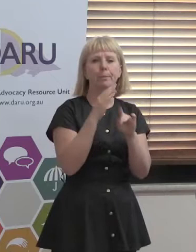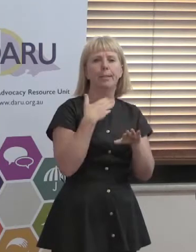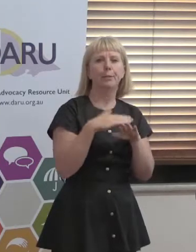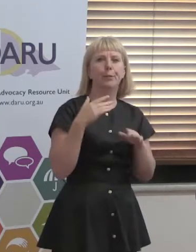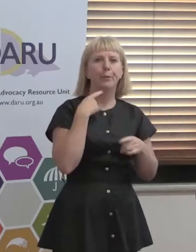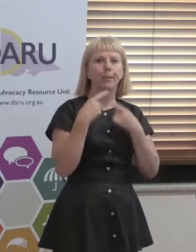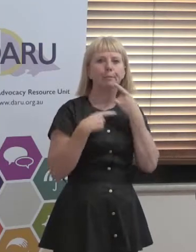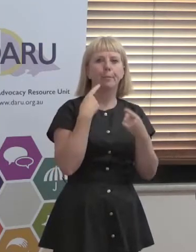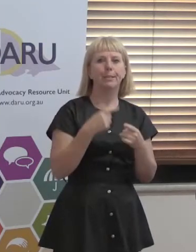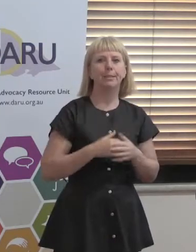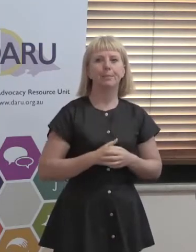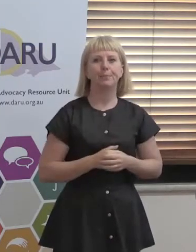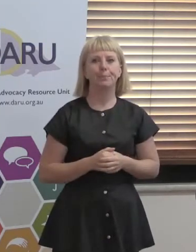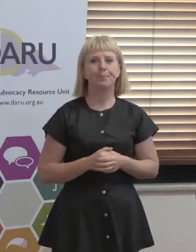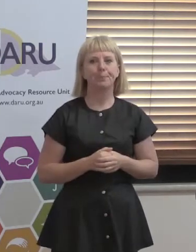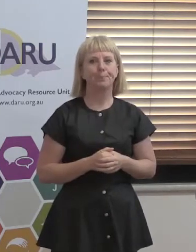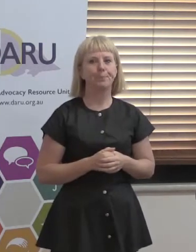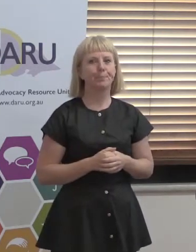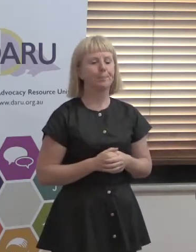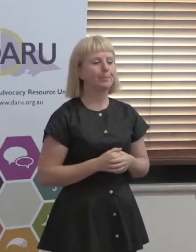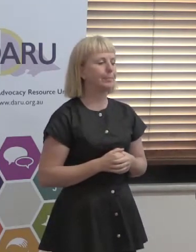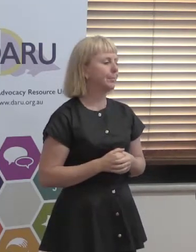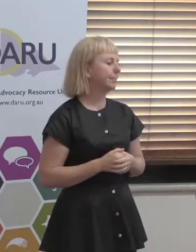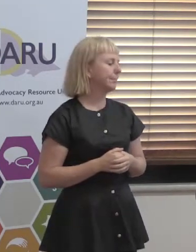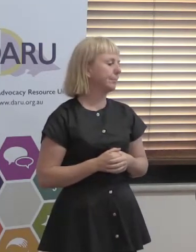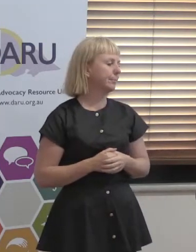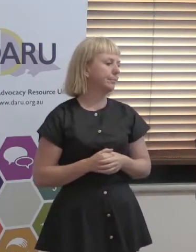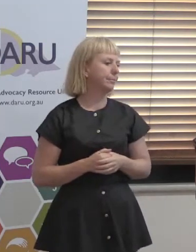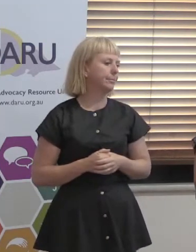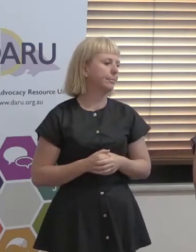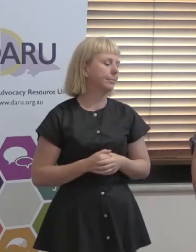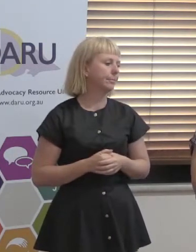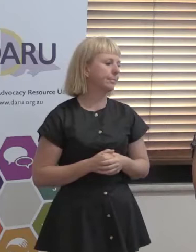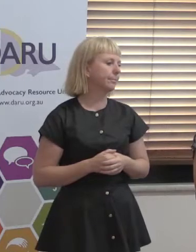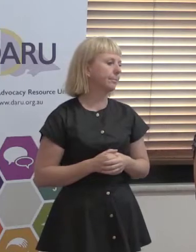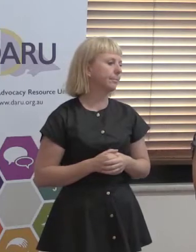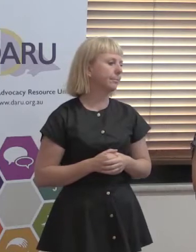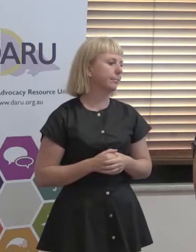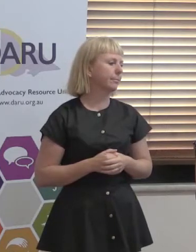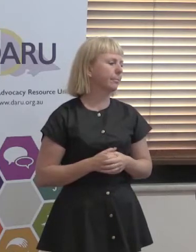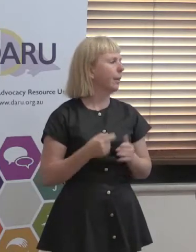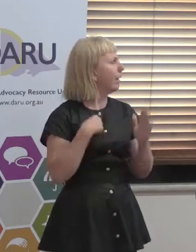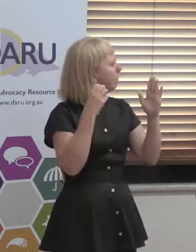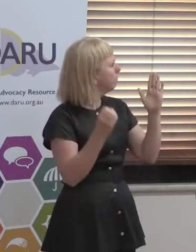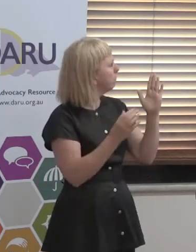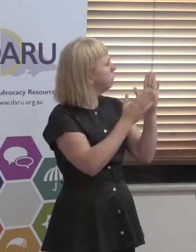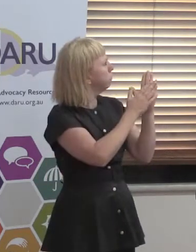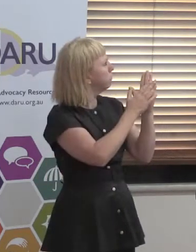all those links and references. And I've just put in here a note